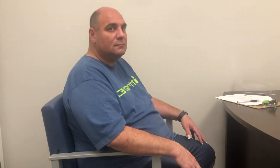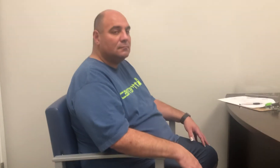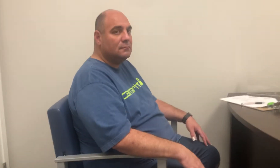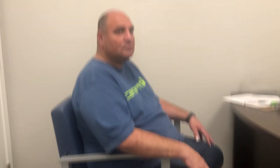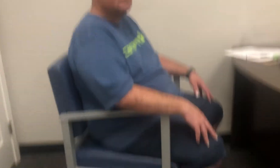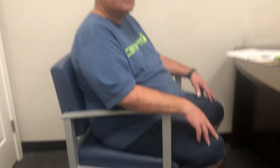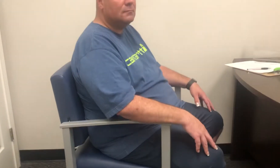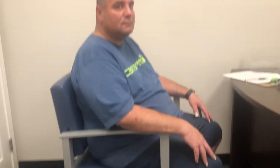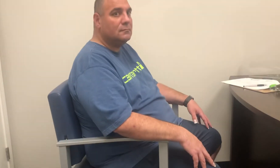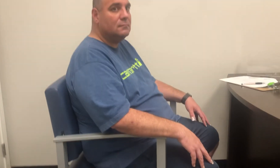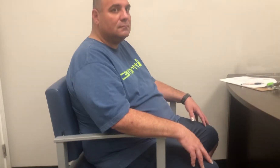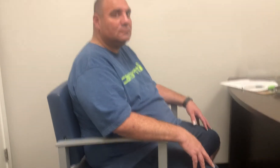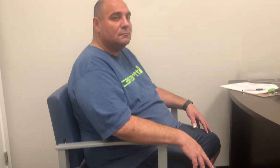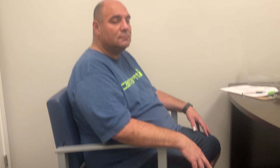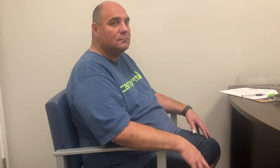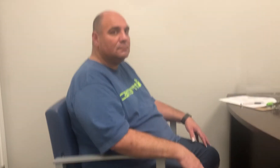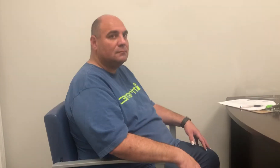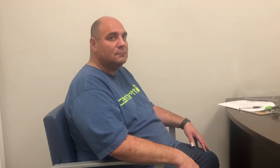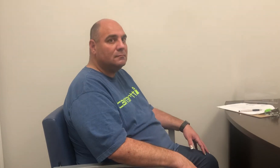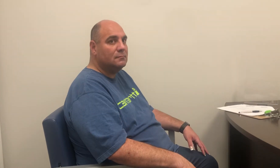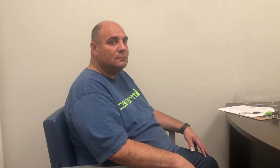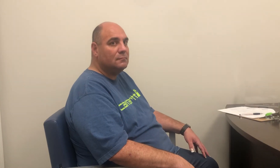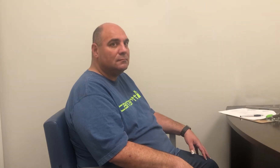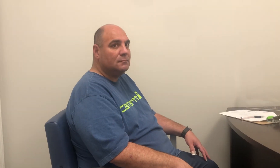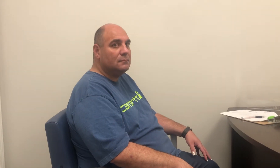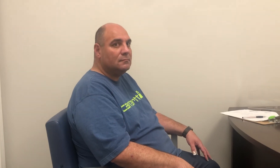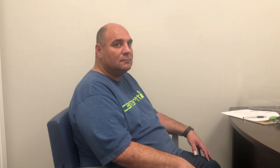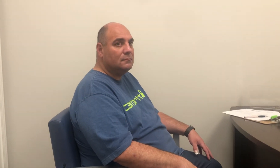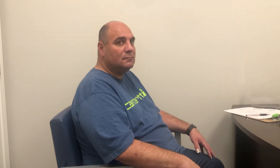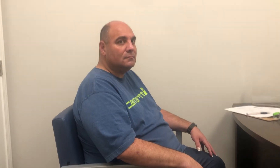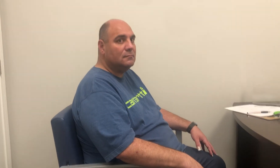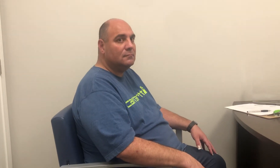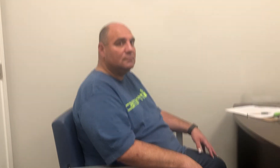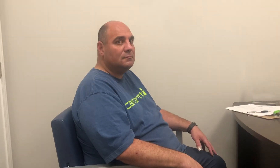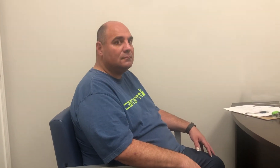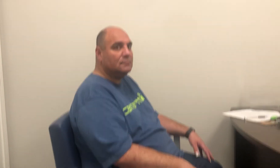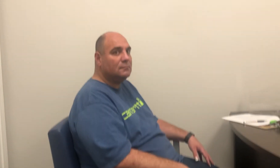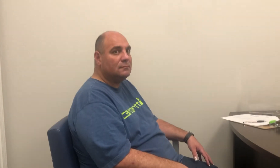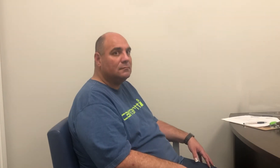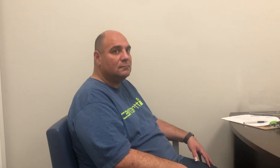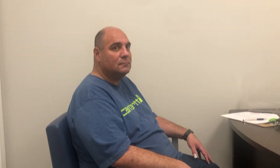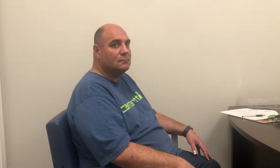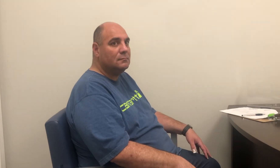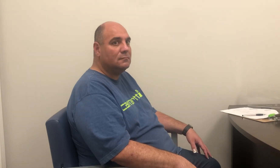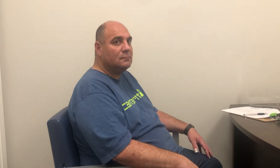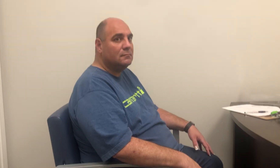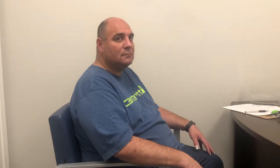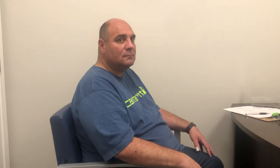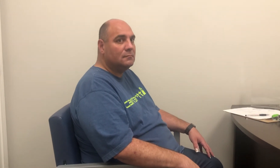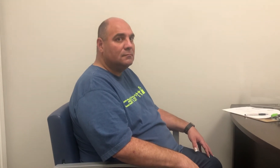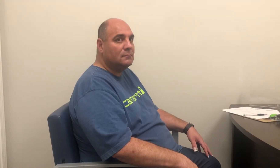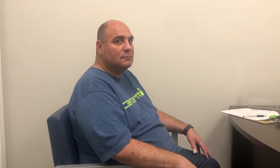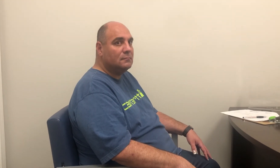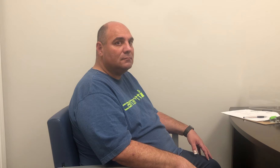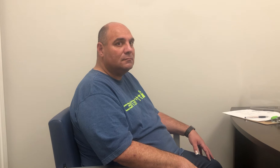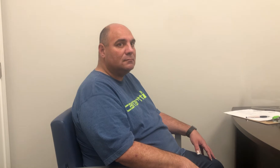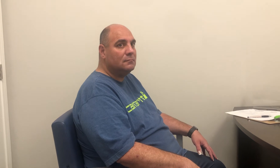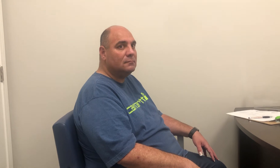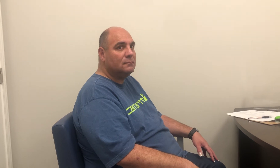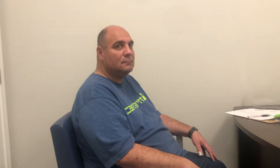just, little kid. So I asked him last night if he remembered, and we were